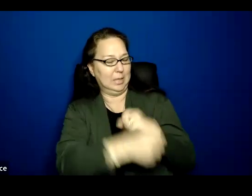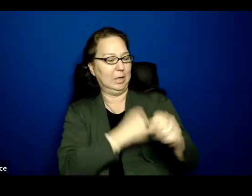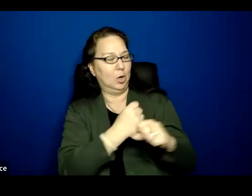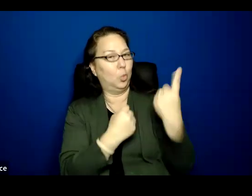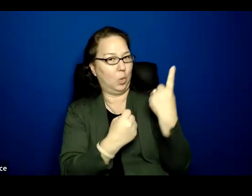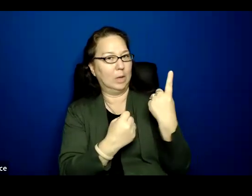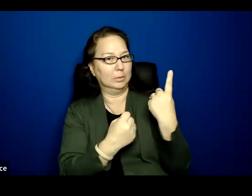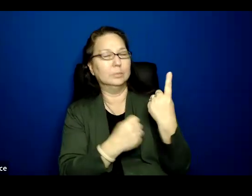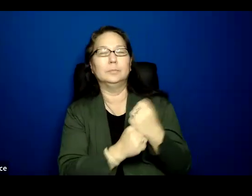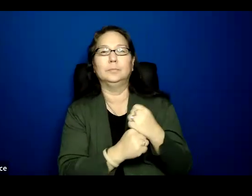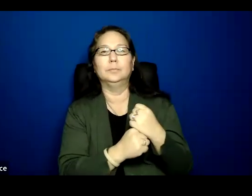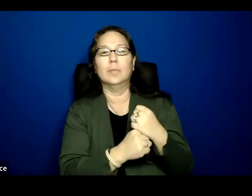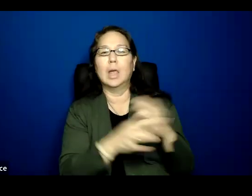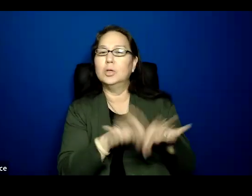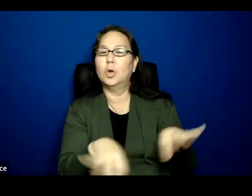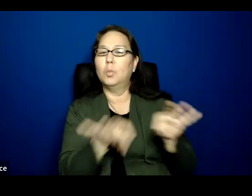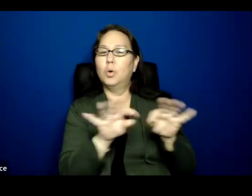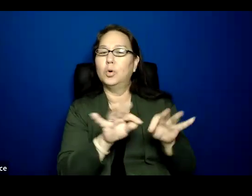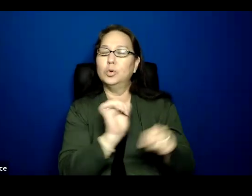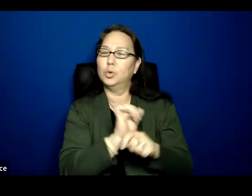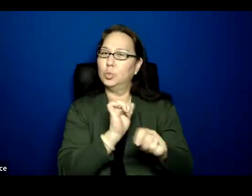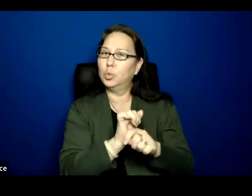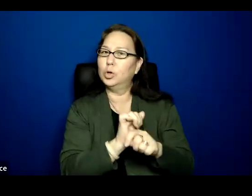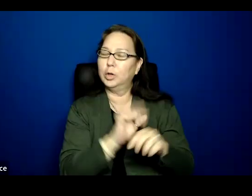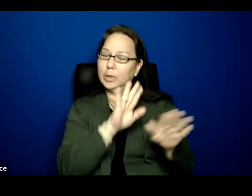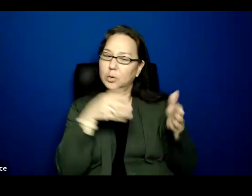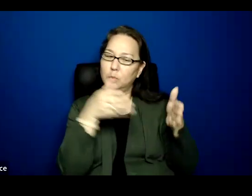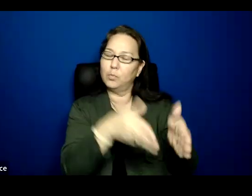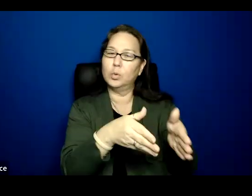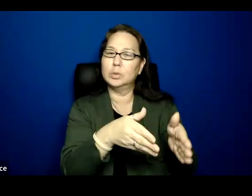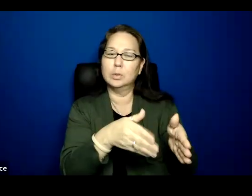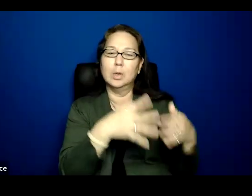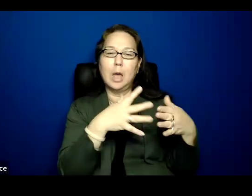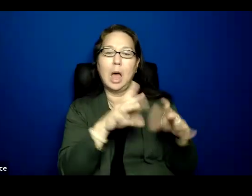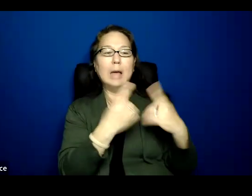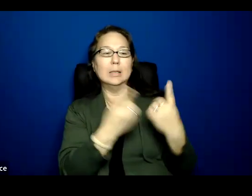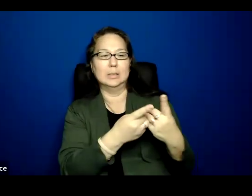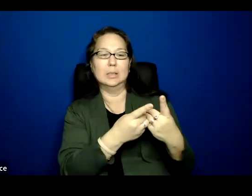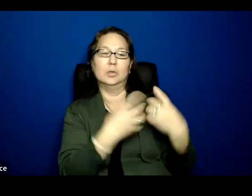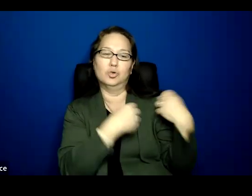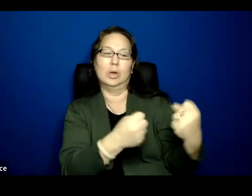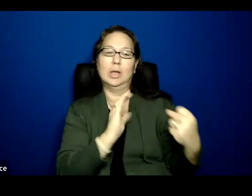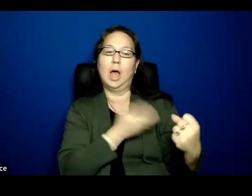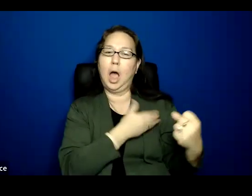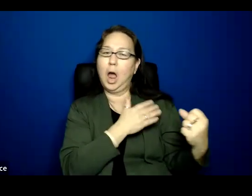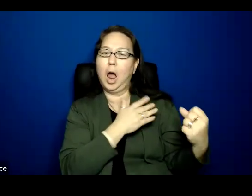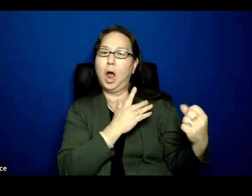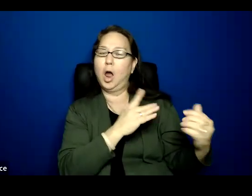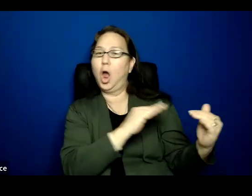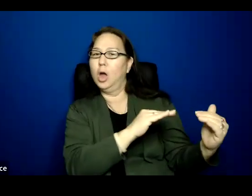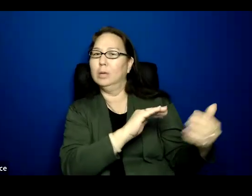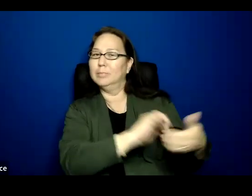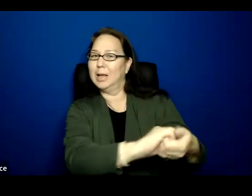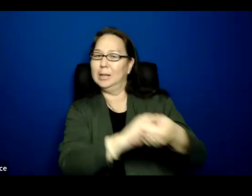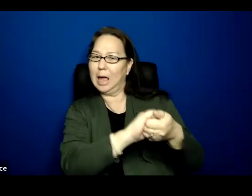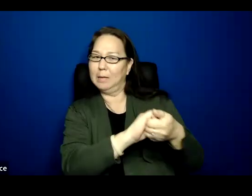important to note that our work initially centered on the district strengthening our collaborative practices by providing targeted professional